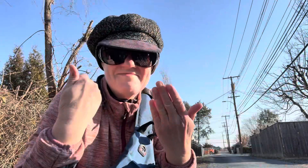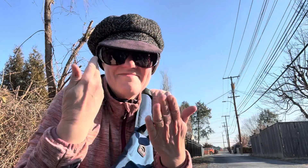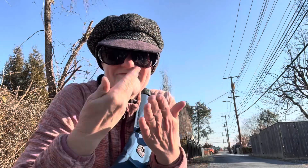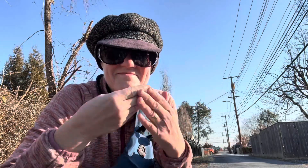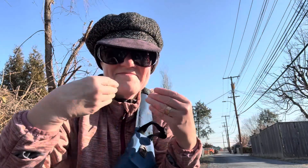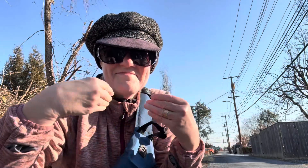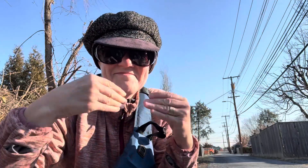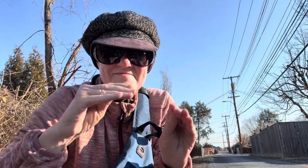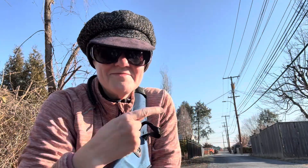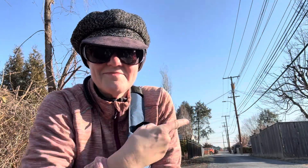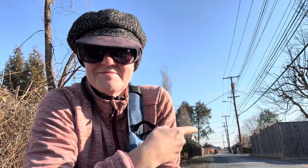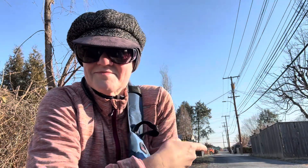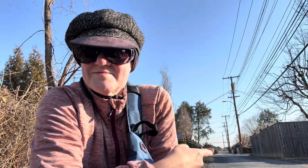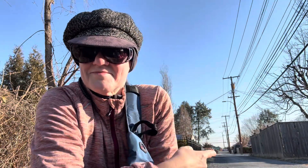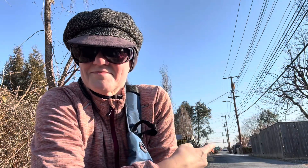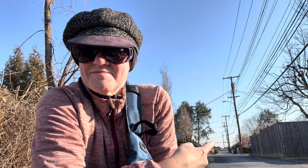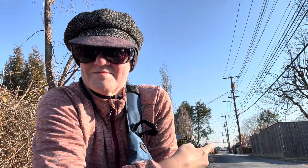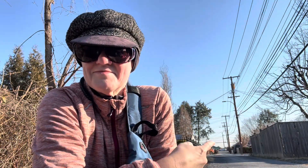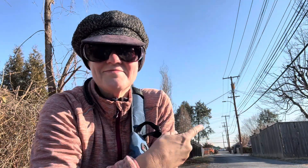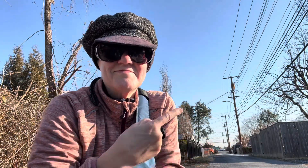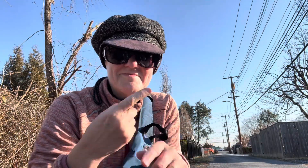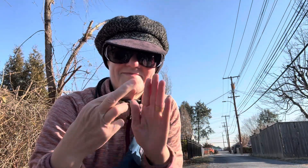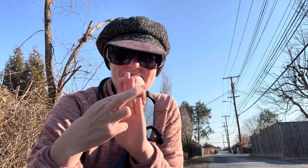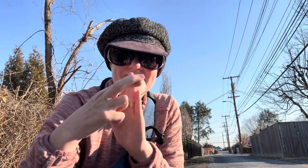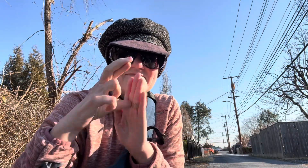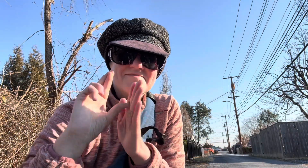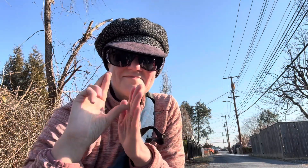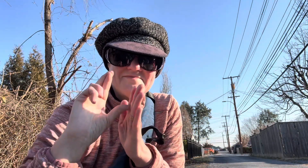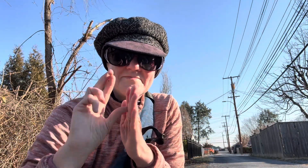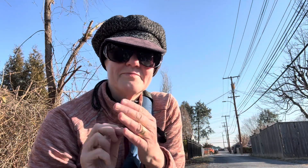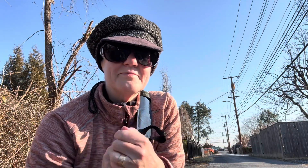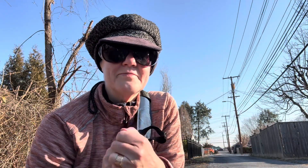Almost at the store, it's right down there, so let's review.